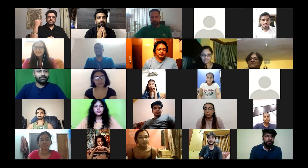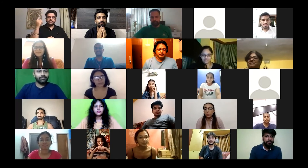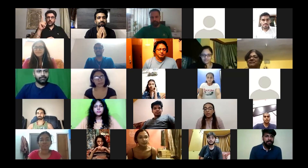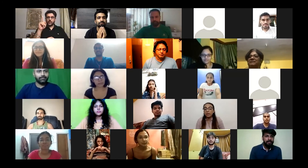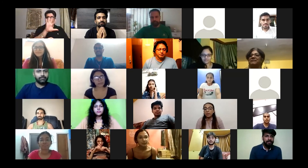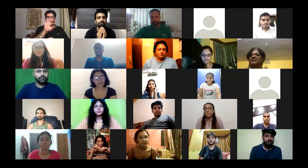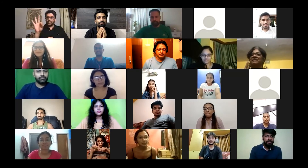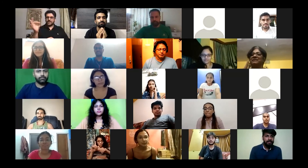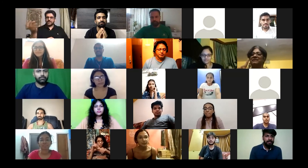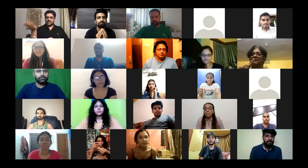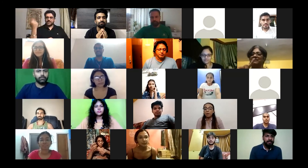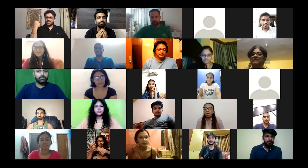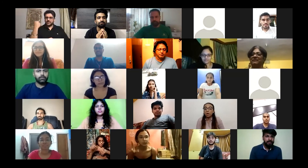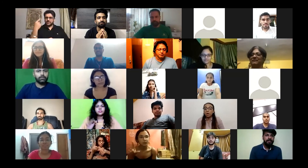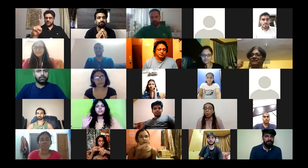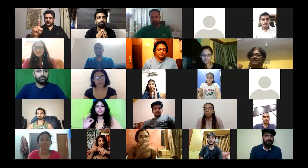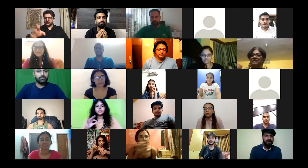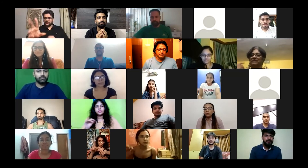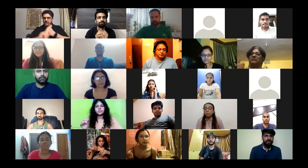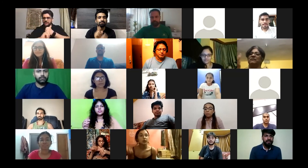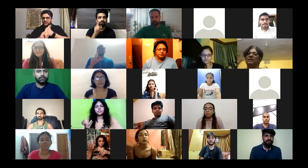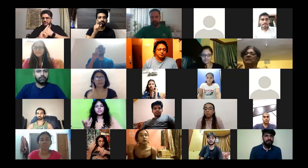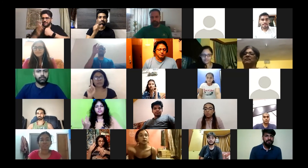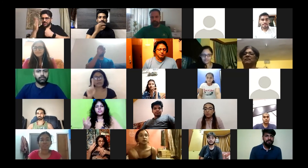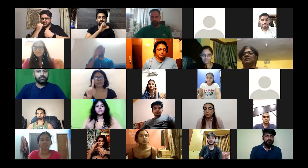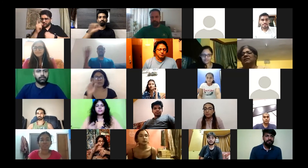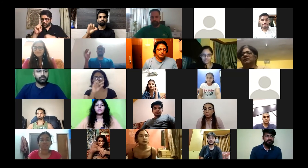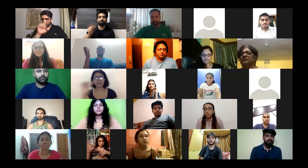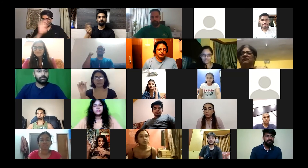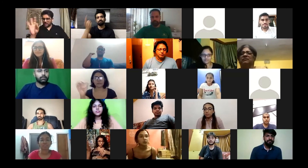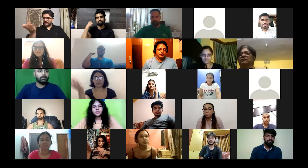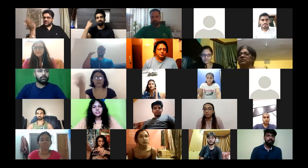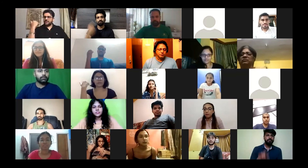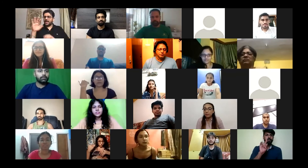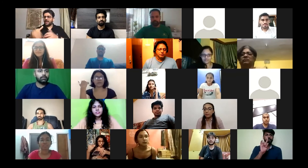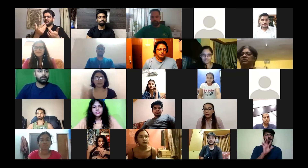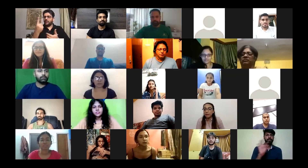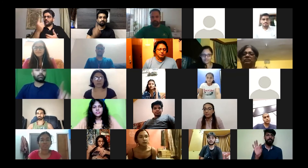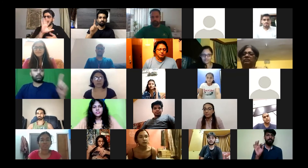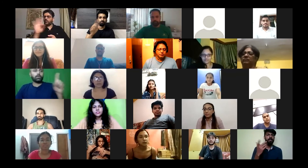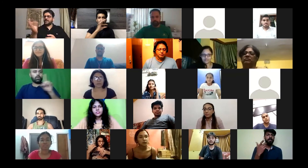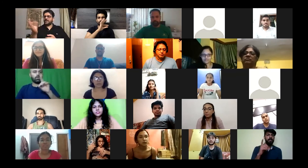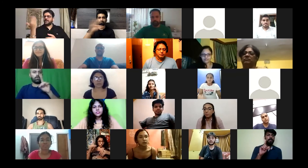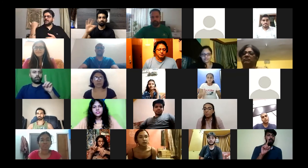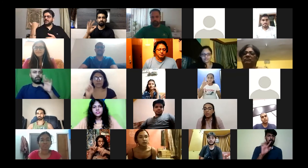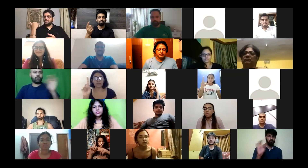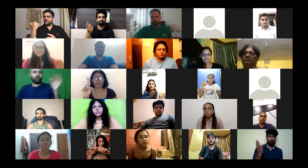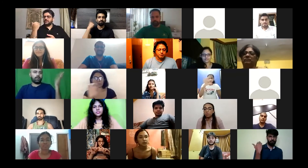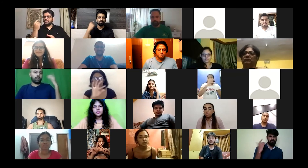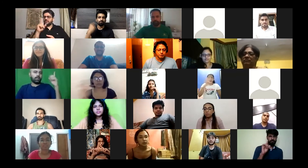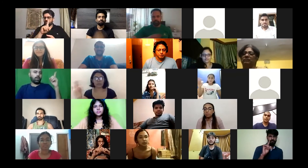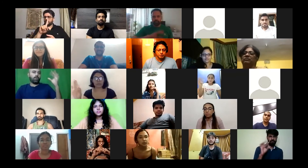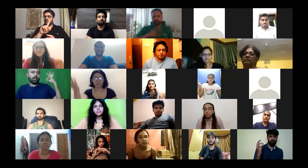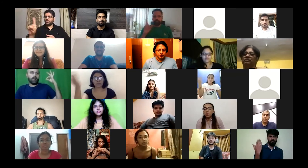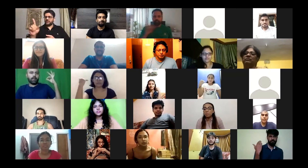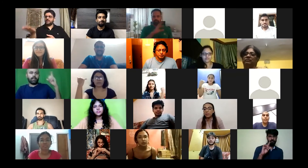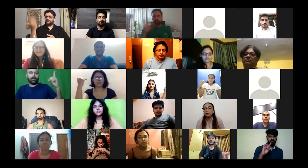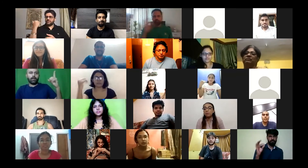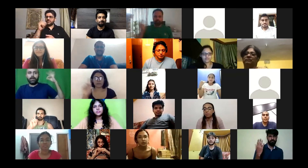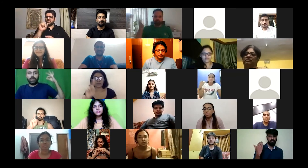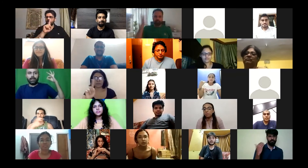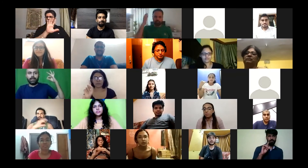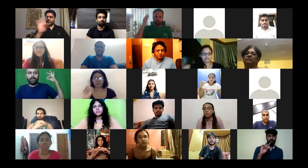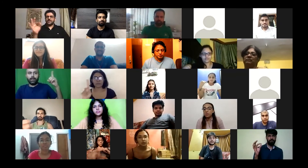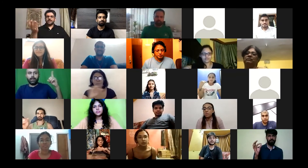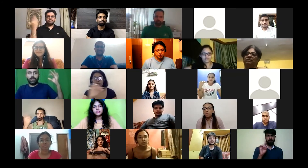One week ago, right, Tushar? Am I right? 1 week ago, a week